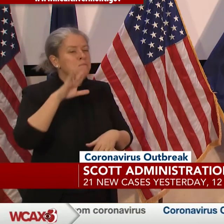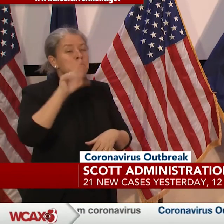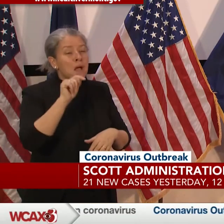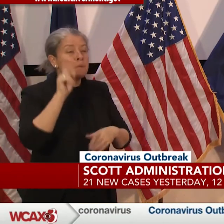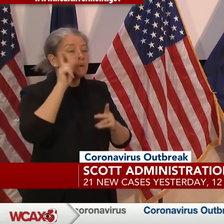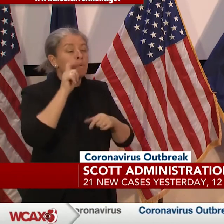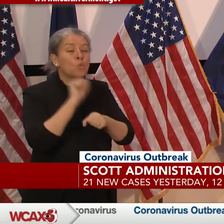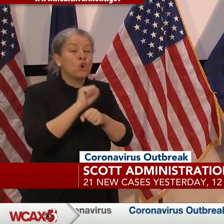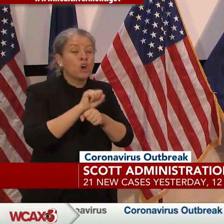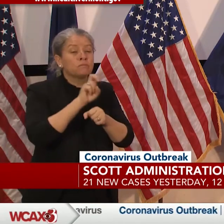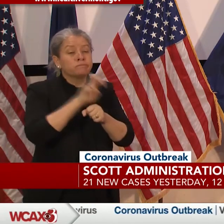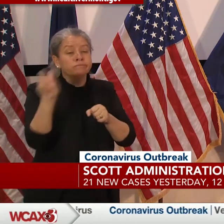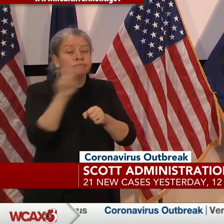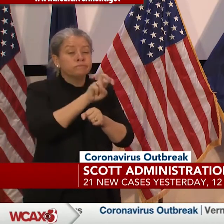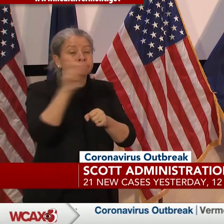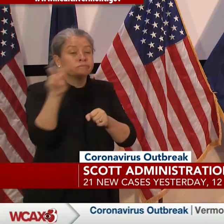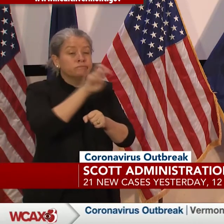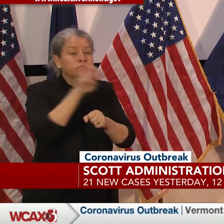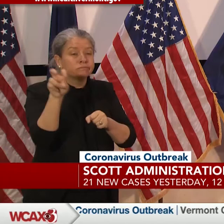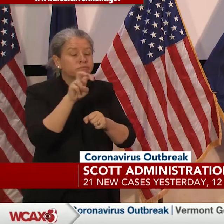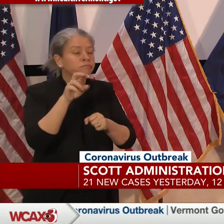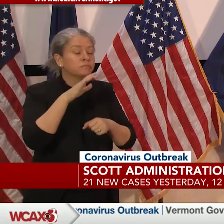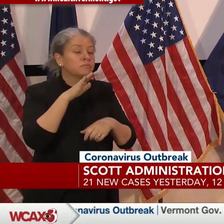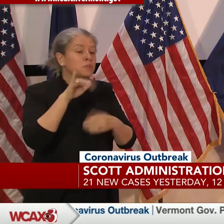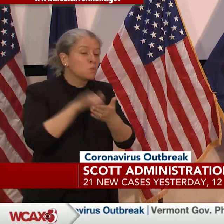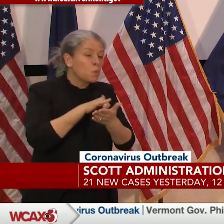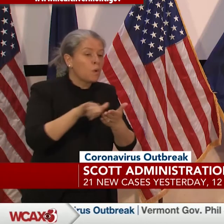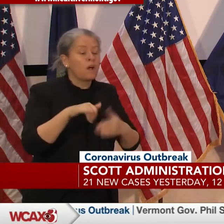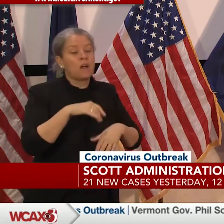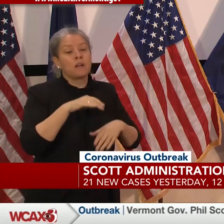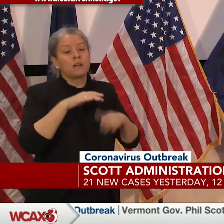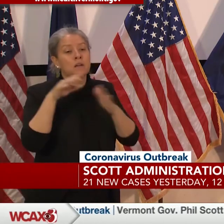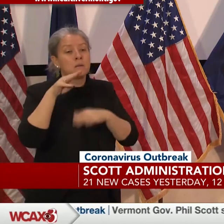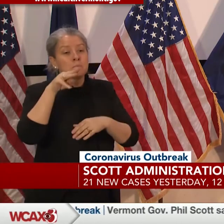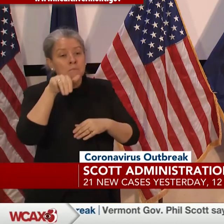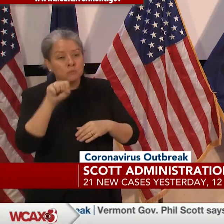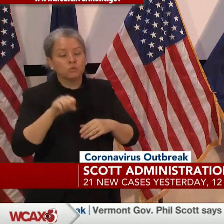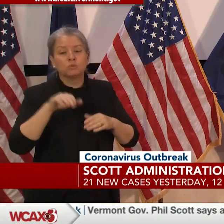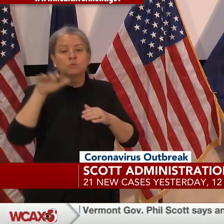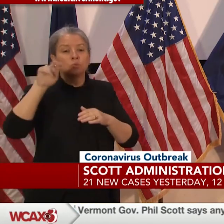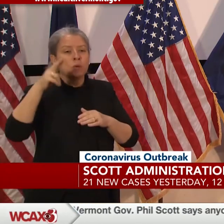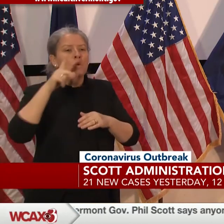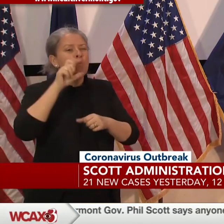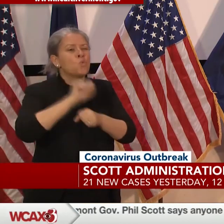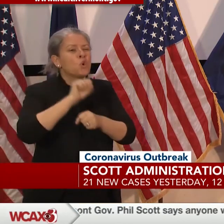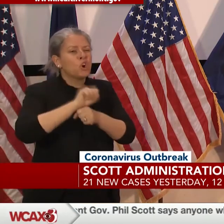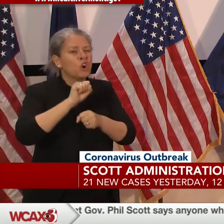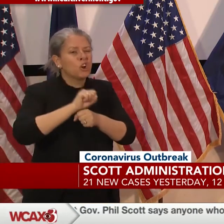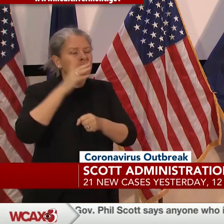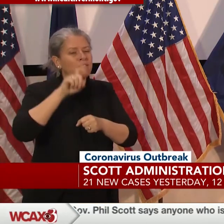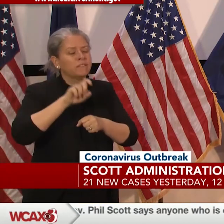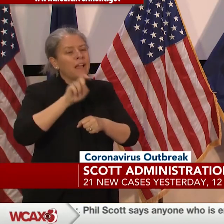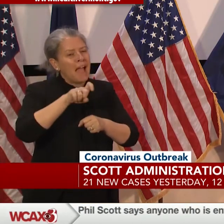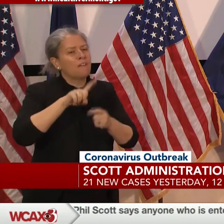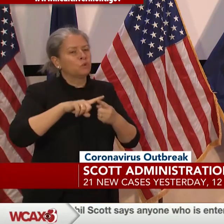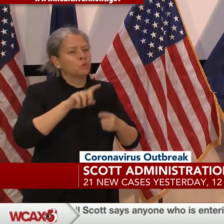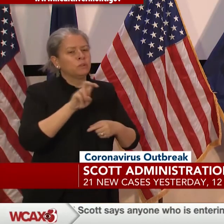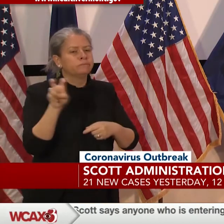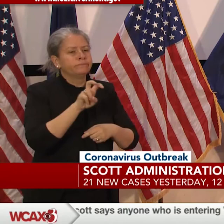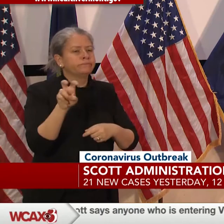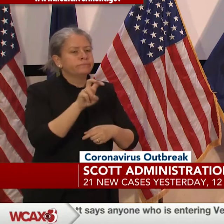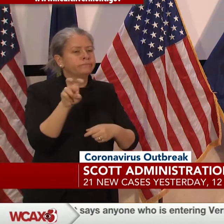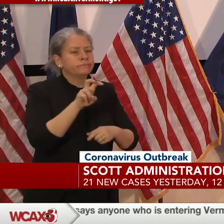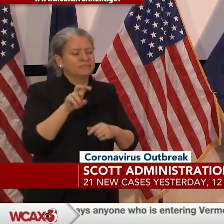are working between northern New York and northern Vermont. Can you clarify the types